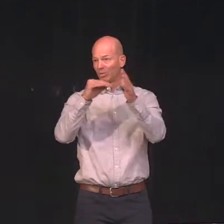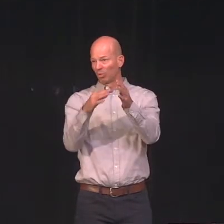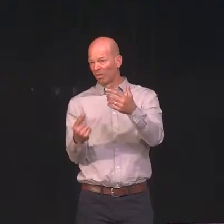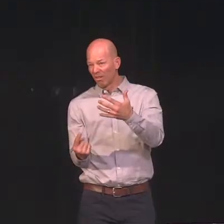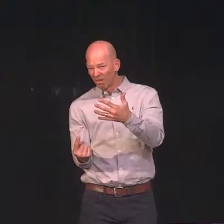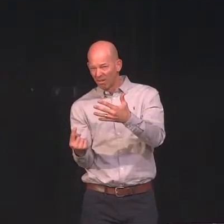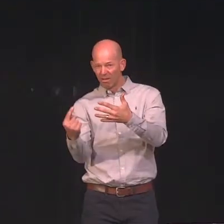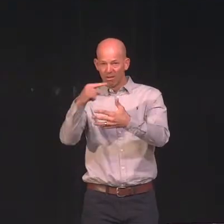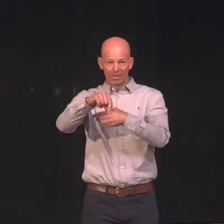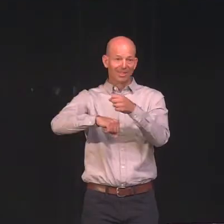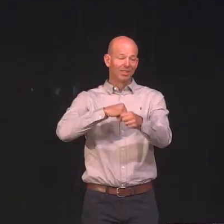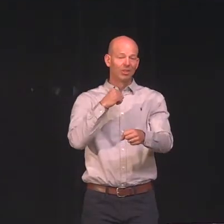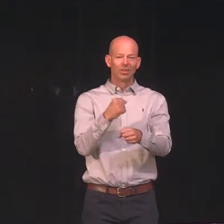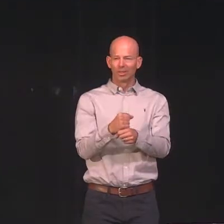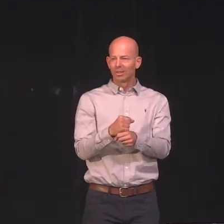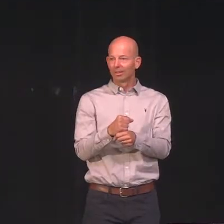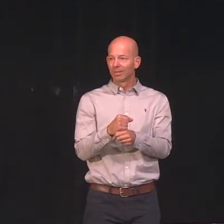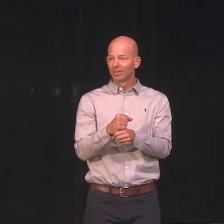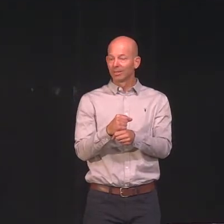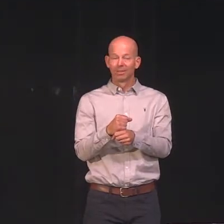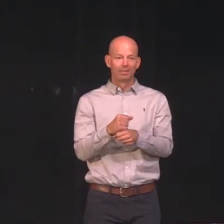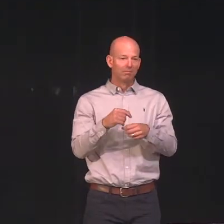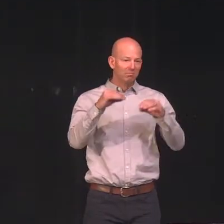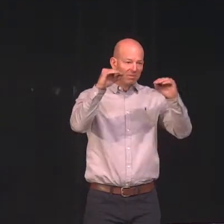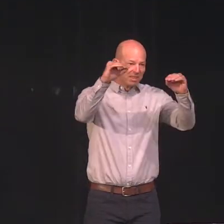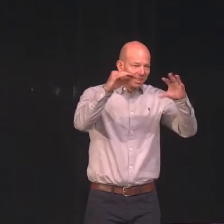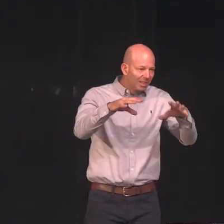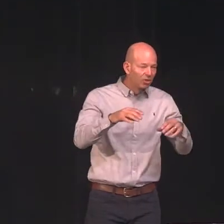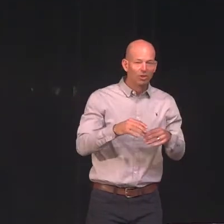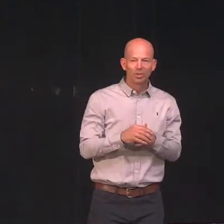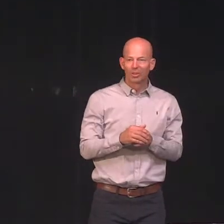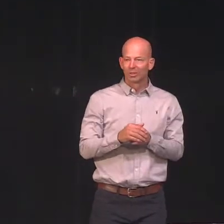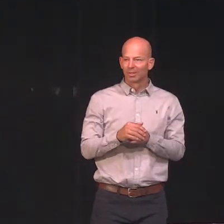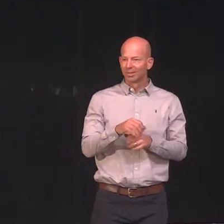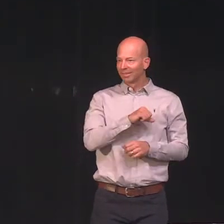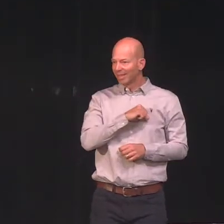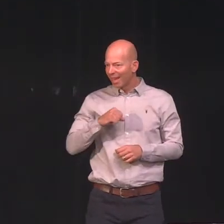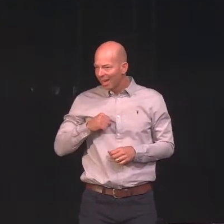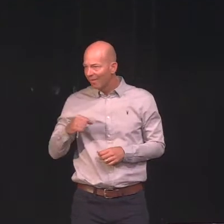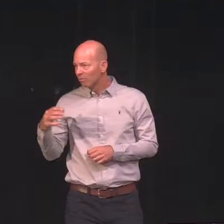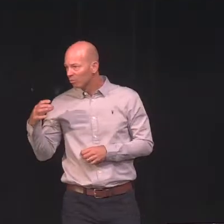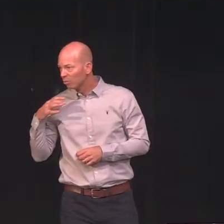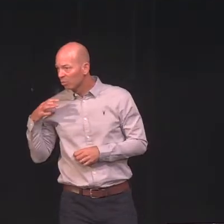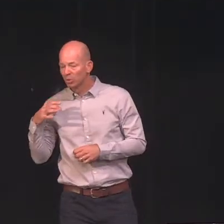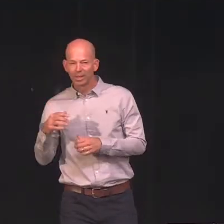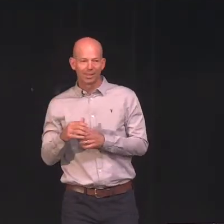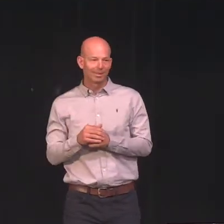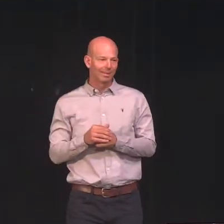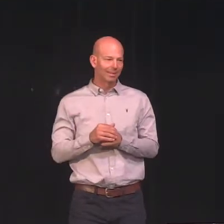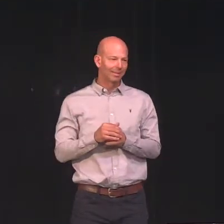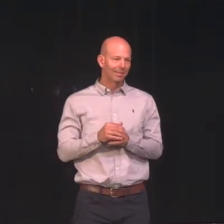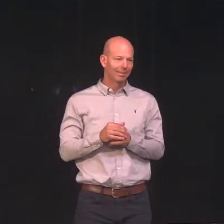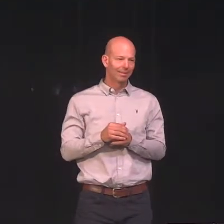This person has been an amazing student all through their high school career. Our teachers,